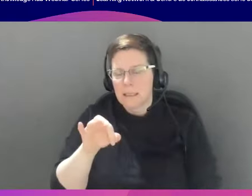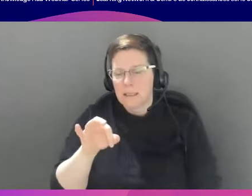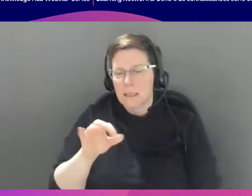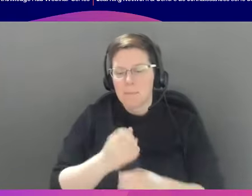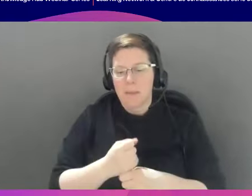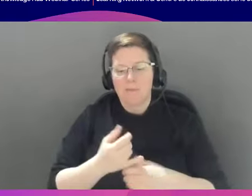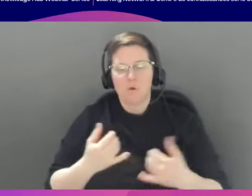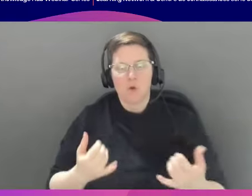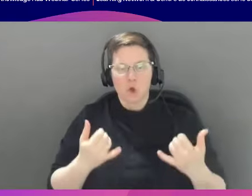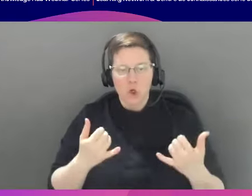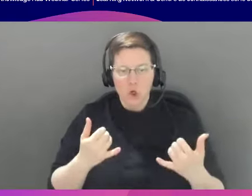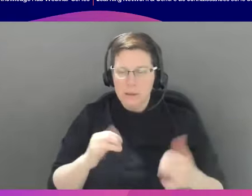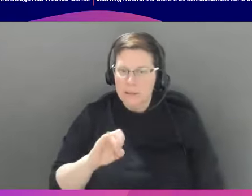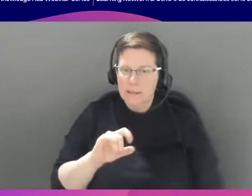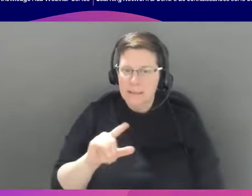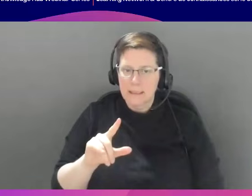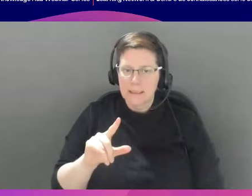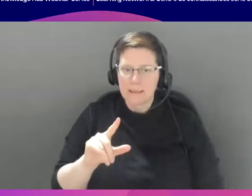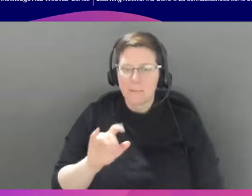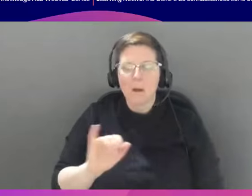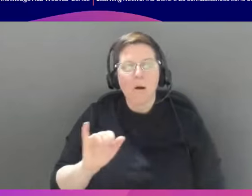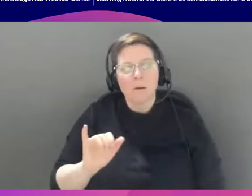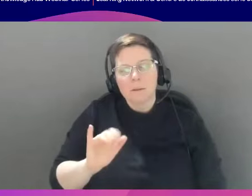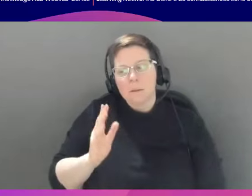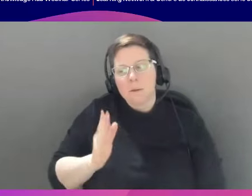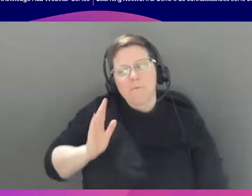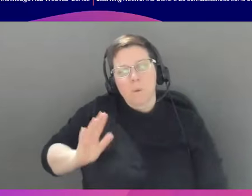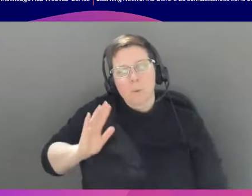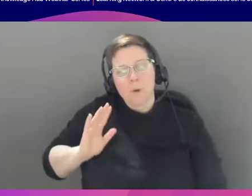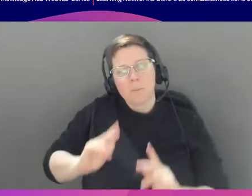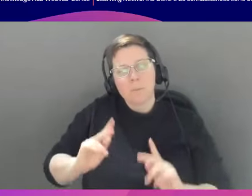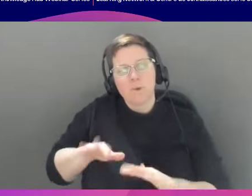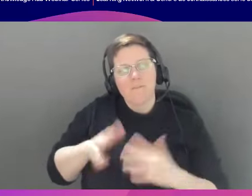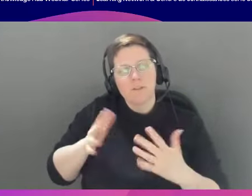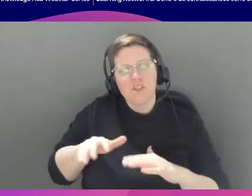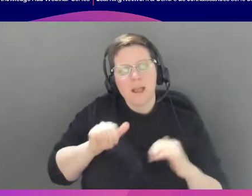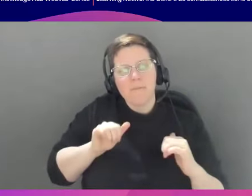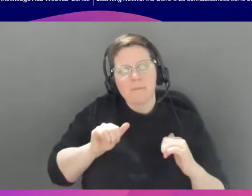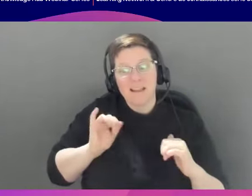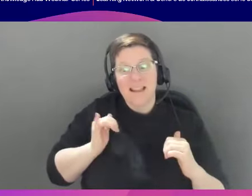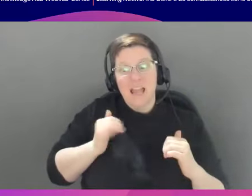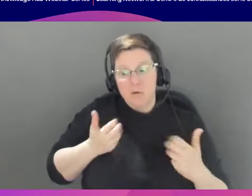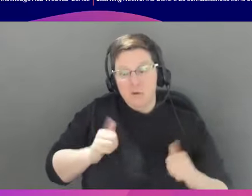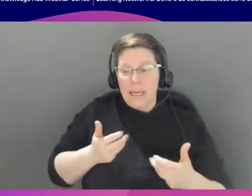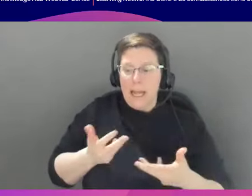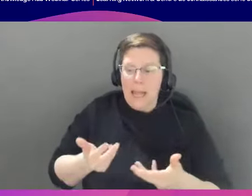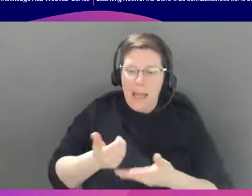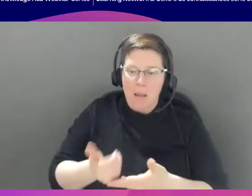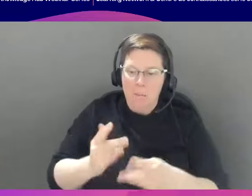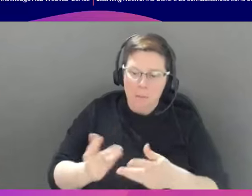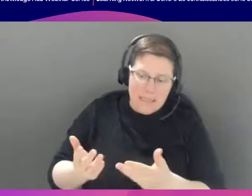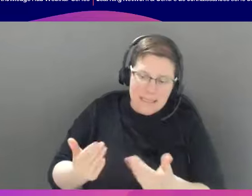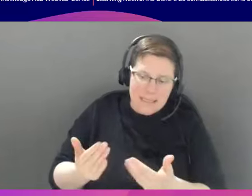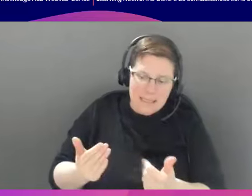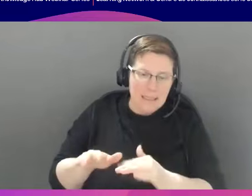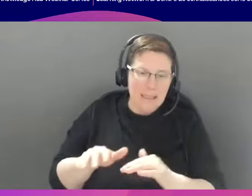but also seemingly made up of former incels as well, who are trying to help current incels leave. As the